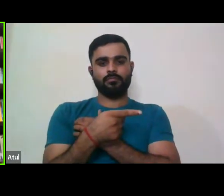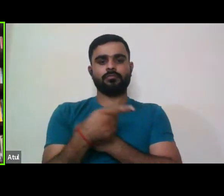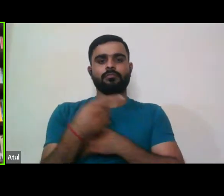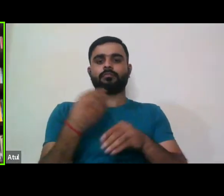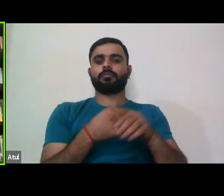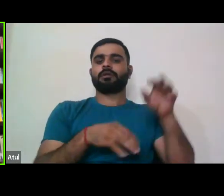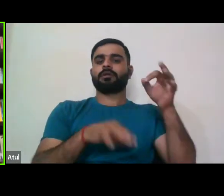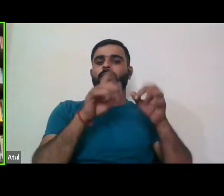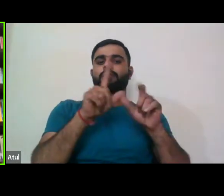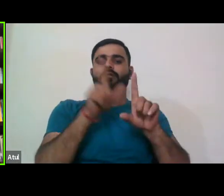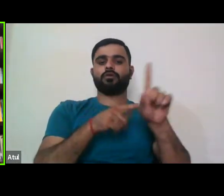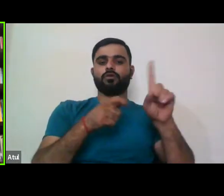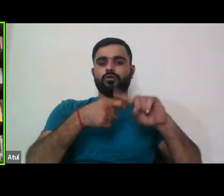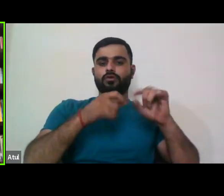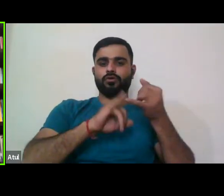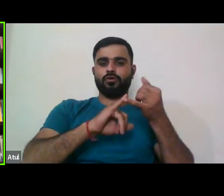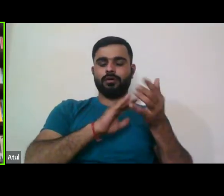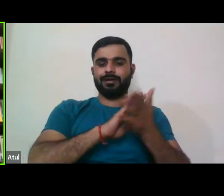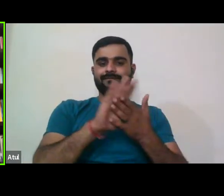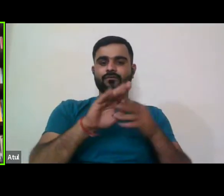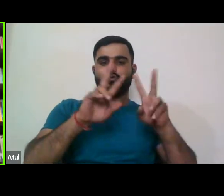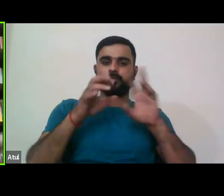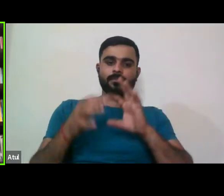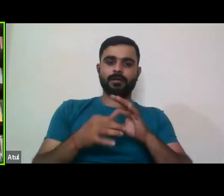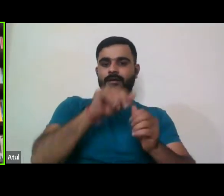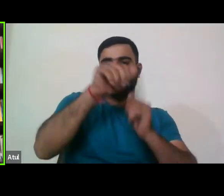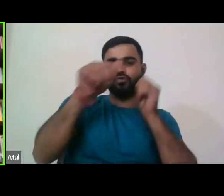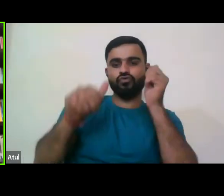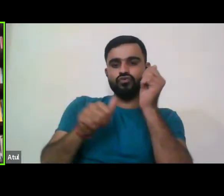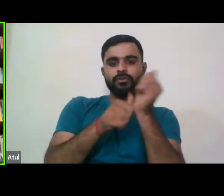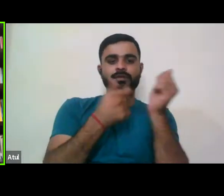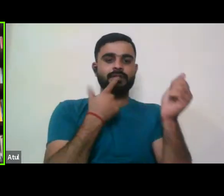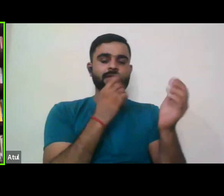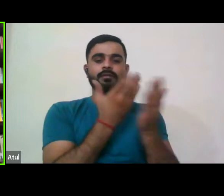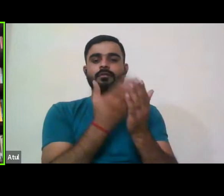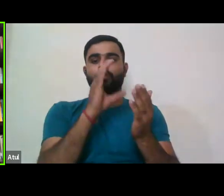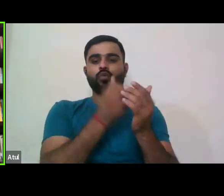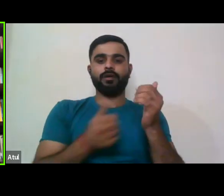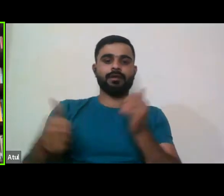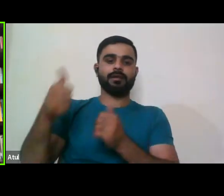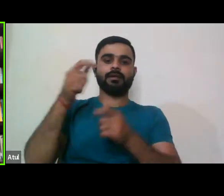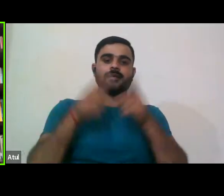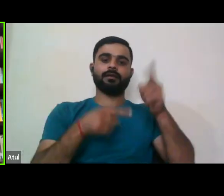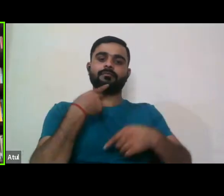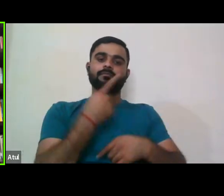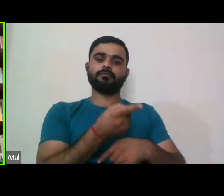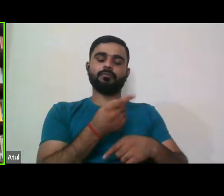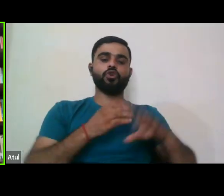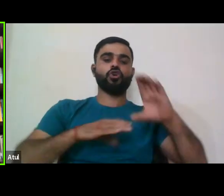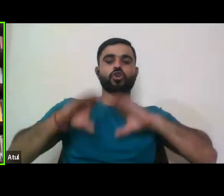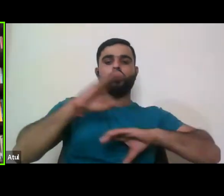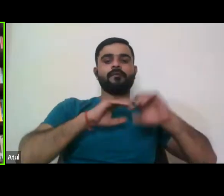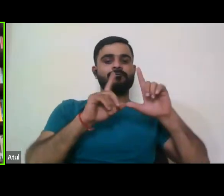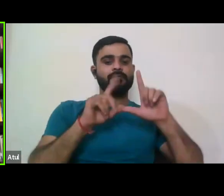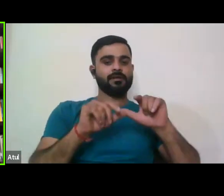Judge Loya's case to a relatively junior judge, and the 4 judges come out and do a press conference on